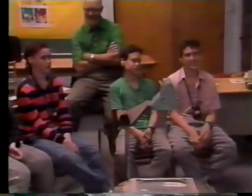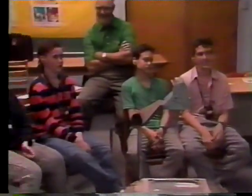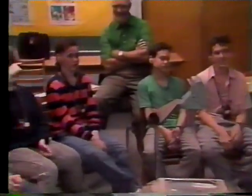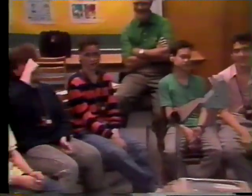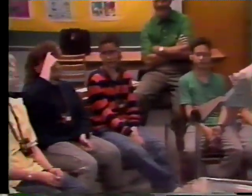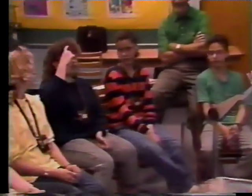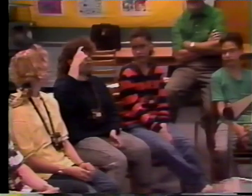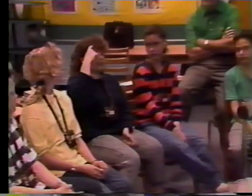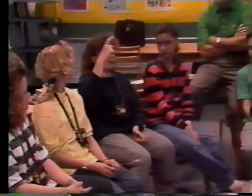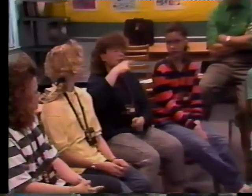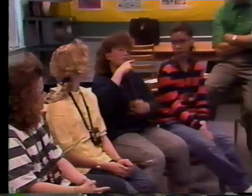And Michelle?